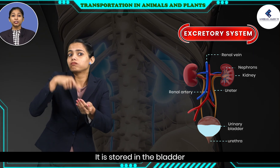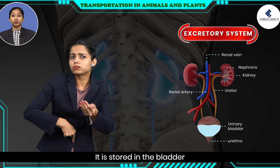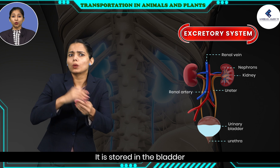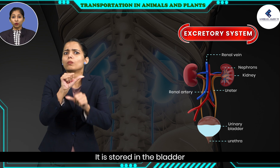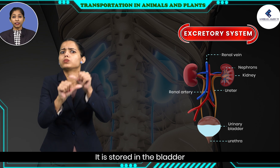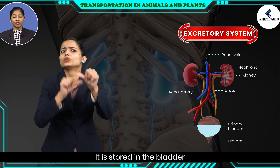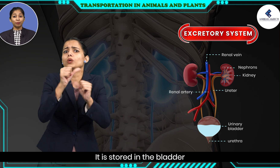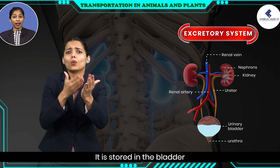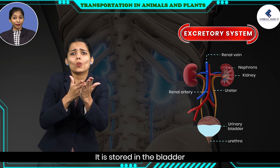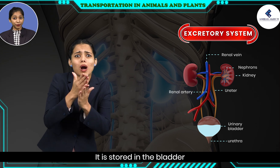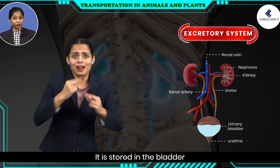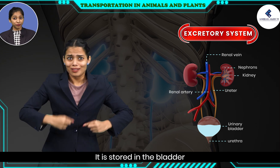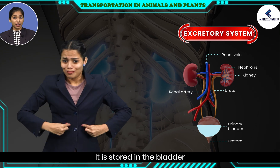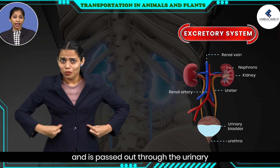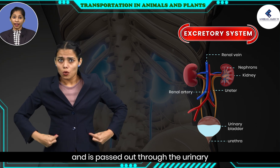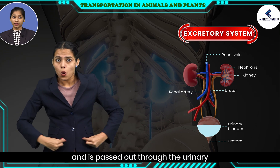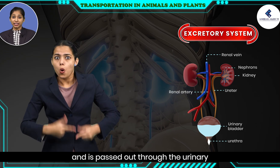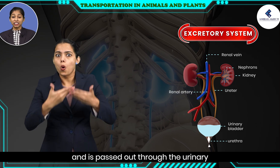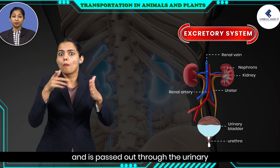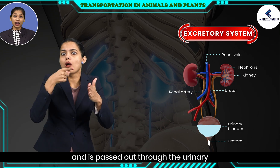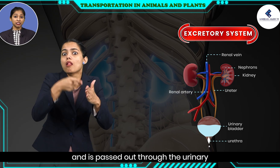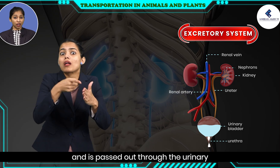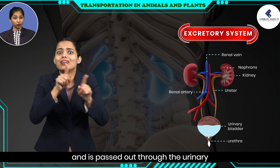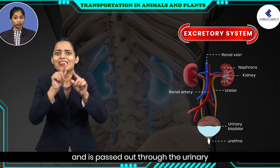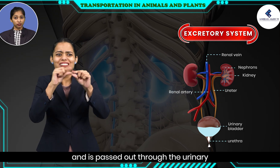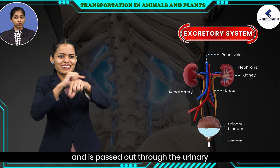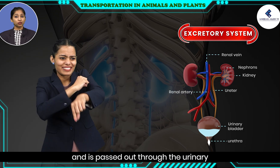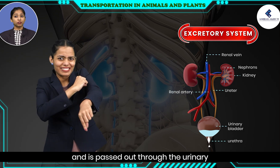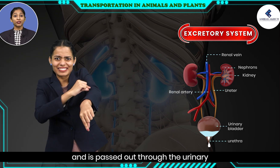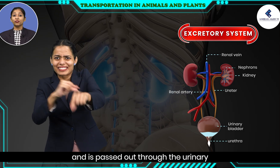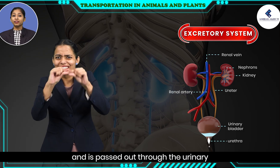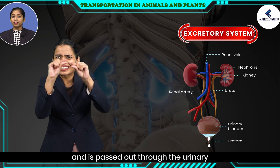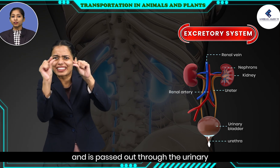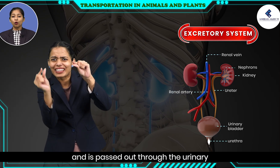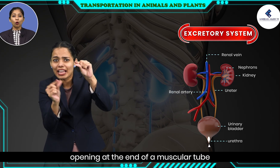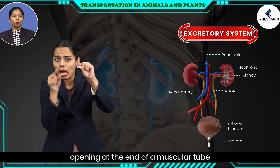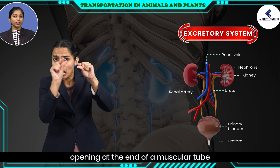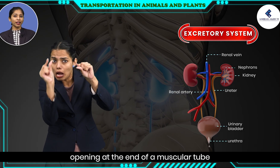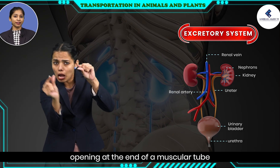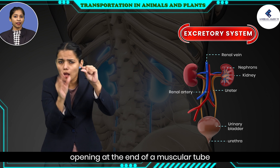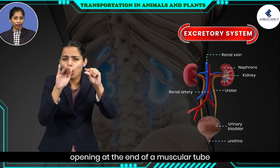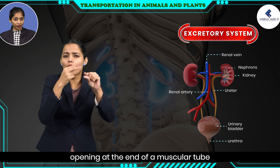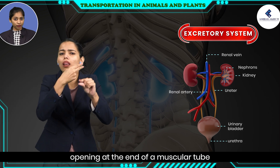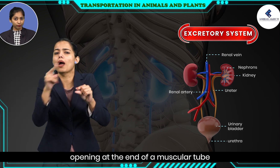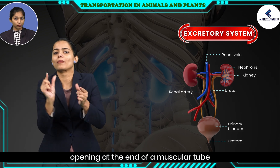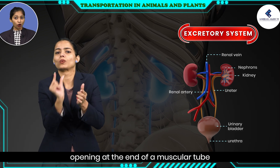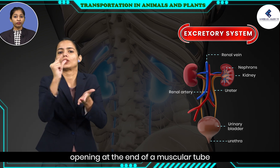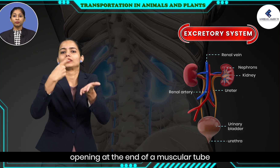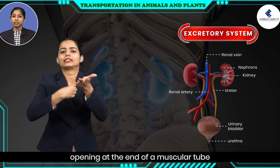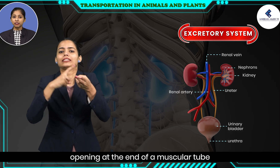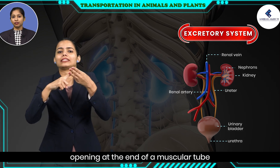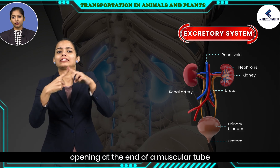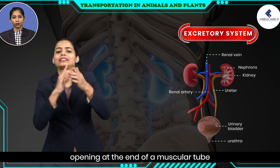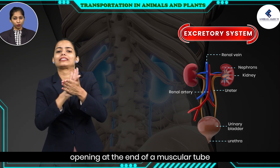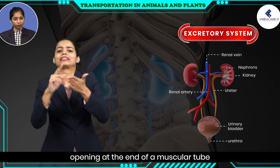it is stored in the bladder and is passed out through the urinary opening at the end of